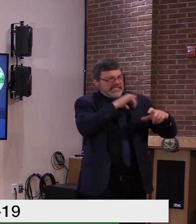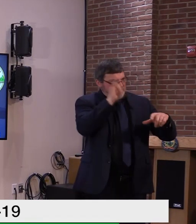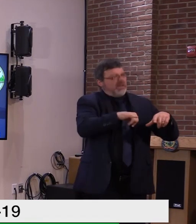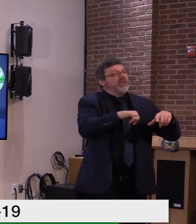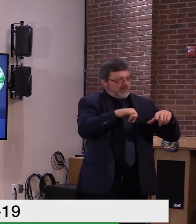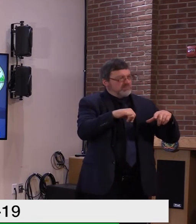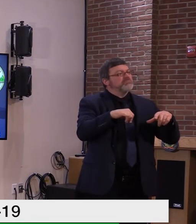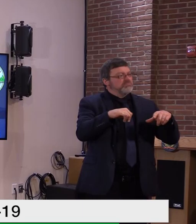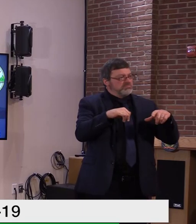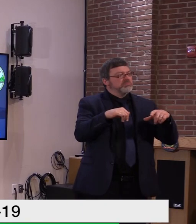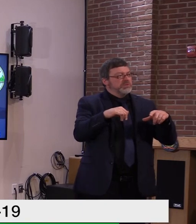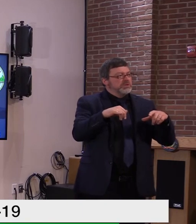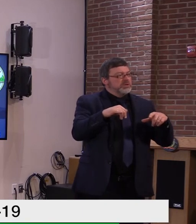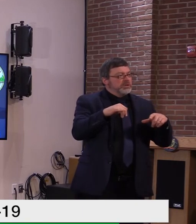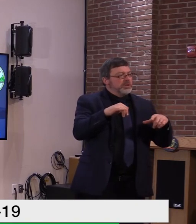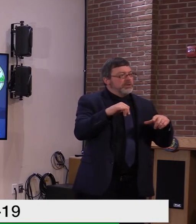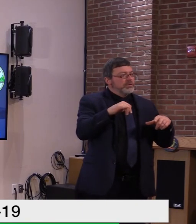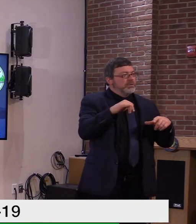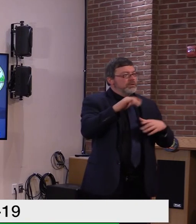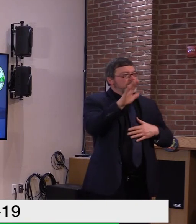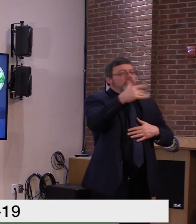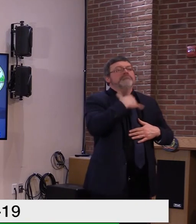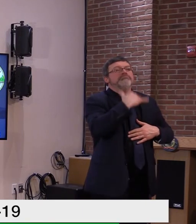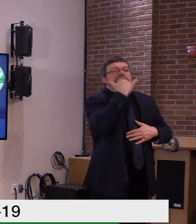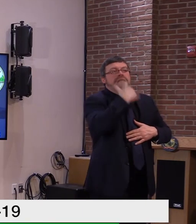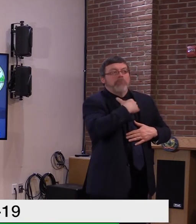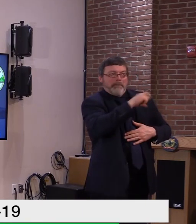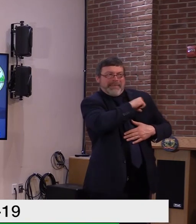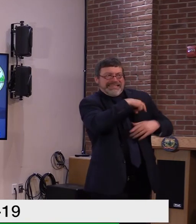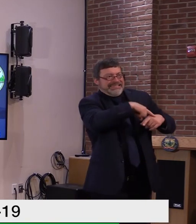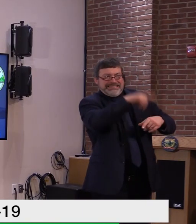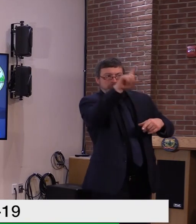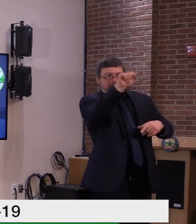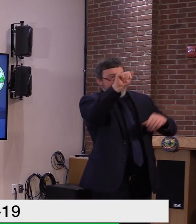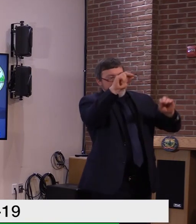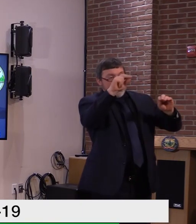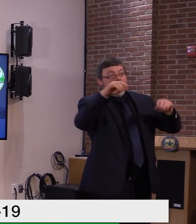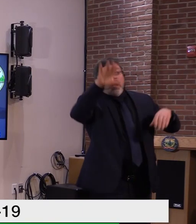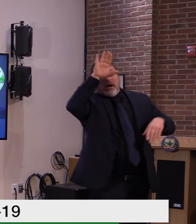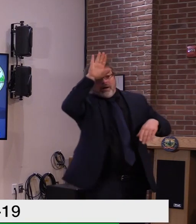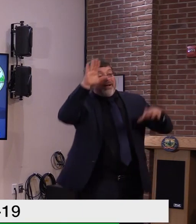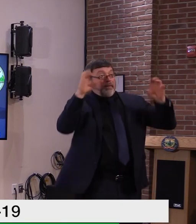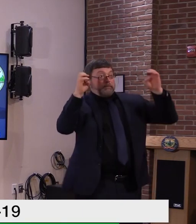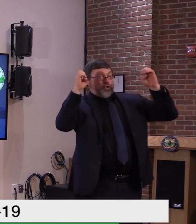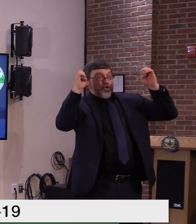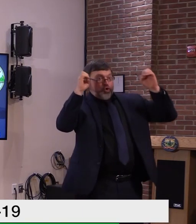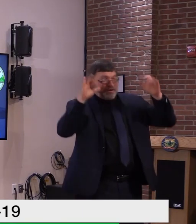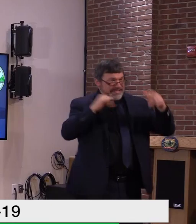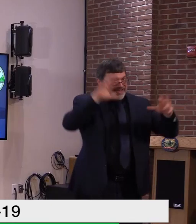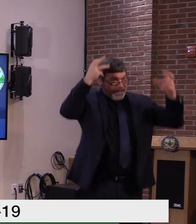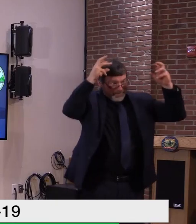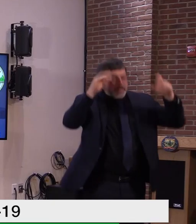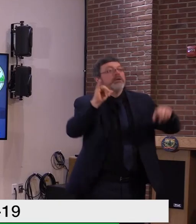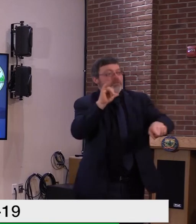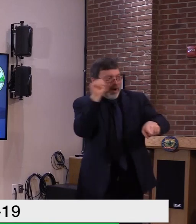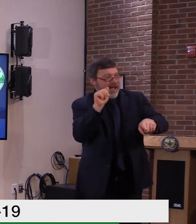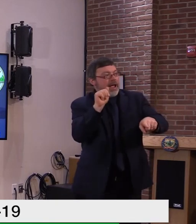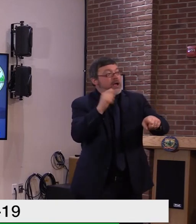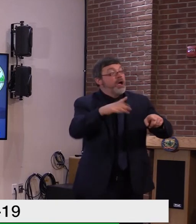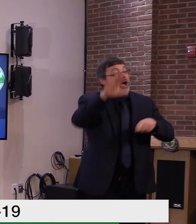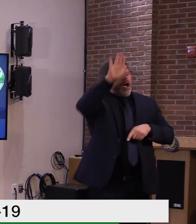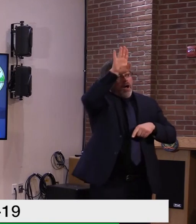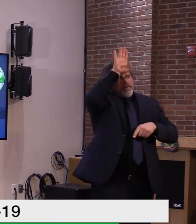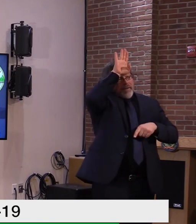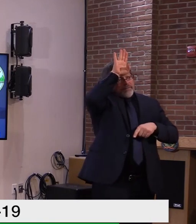they're EMS, are not in 1A. So far, we've vaccinated 992, which is